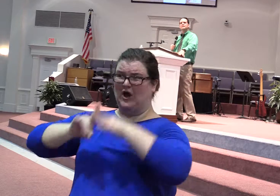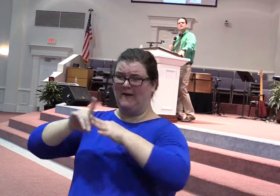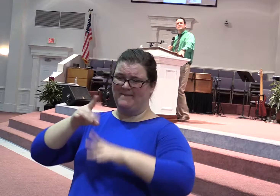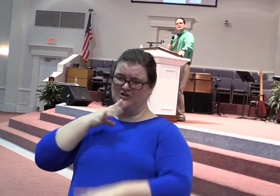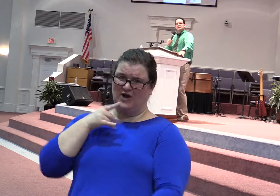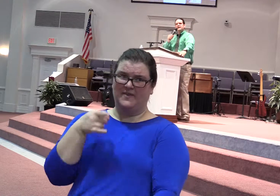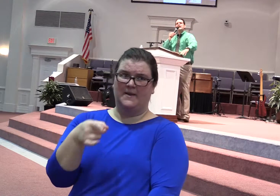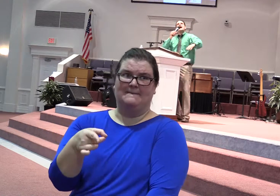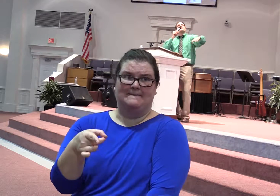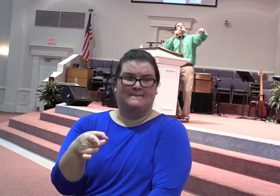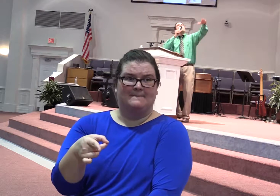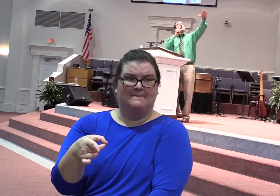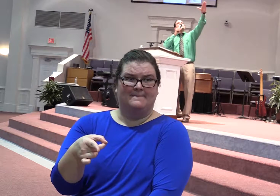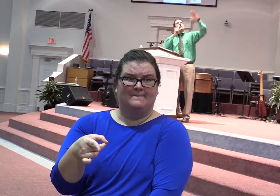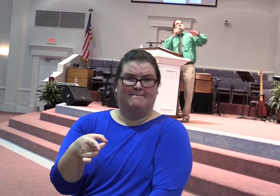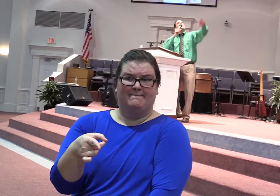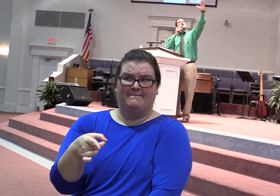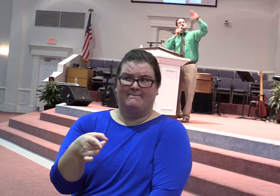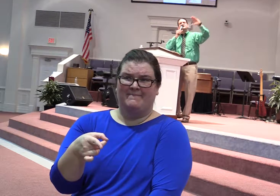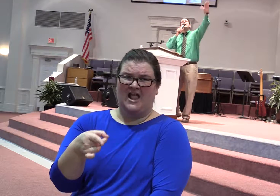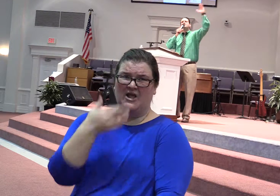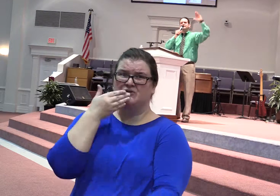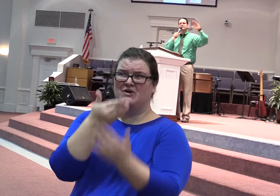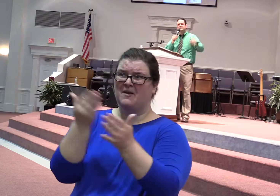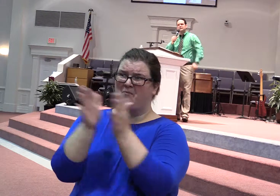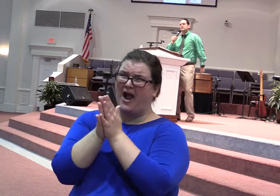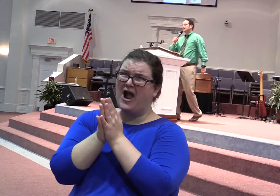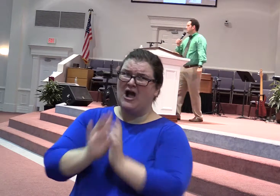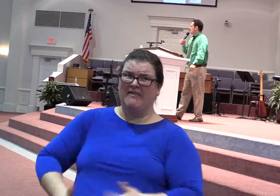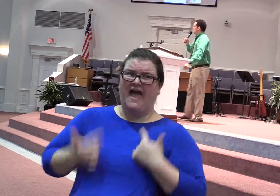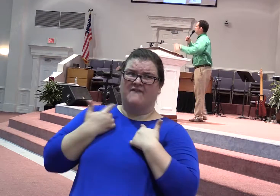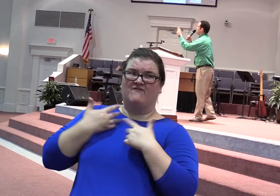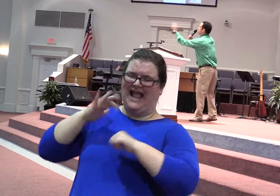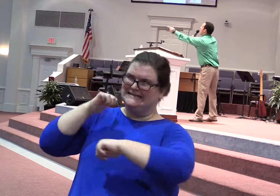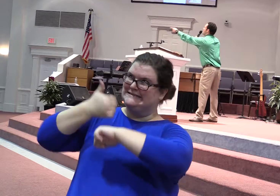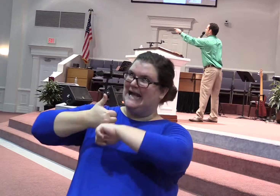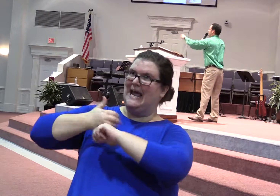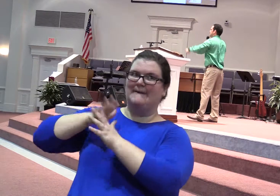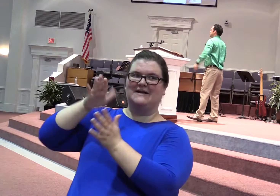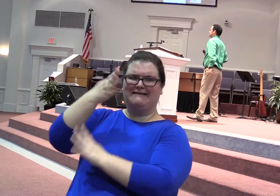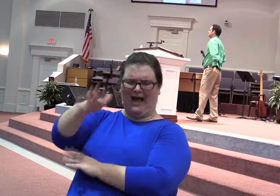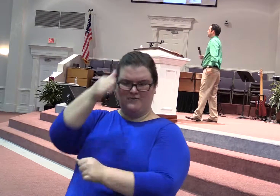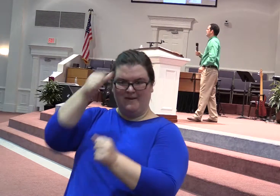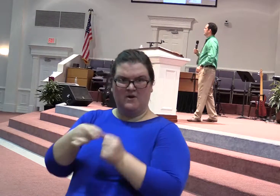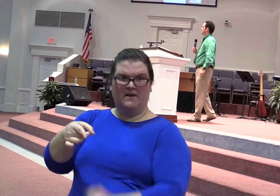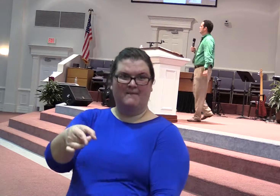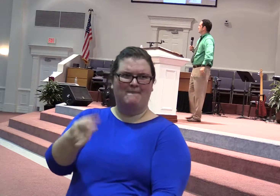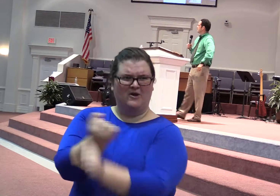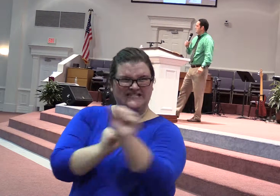Right. Did he have a memorial of prayers in heaven? Yes. Was he saved?